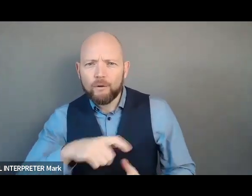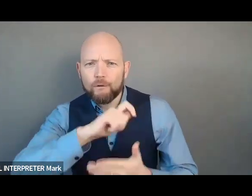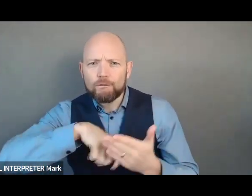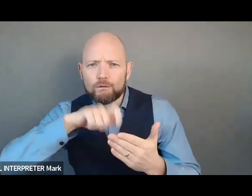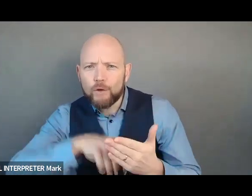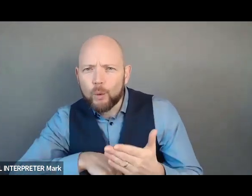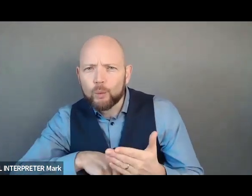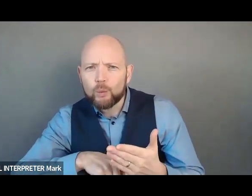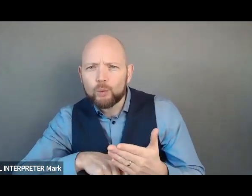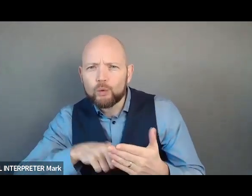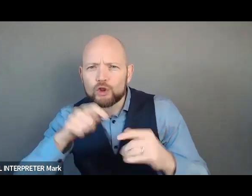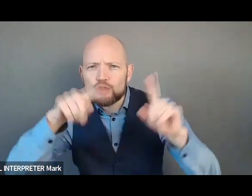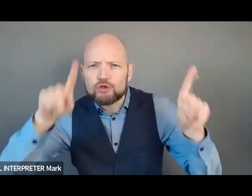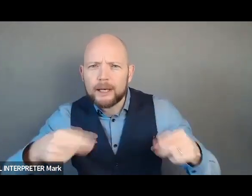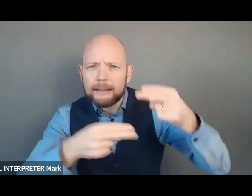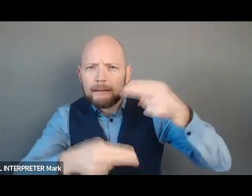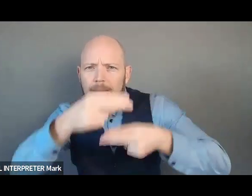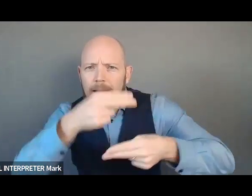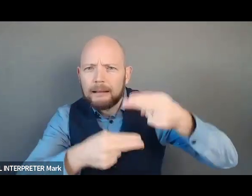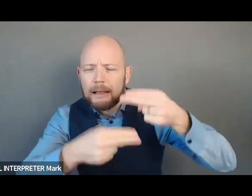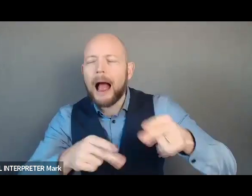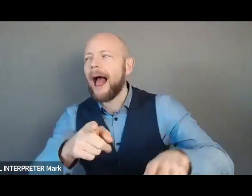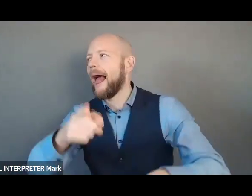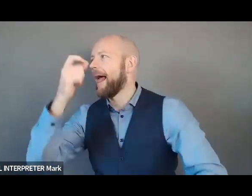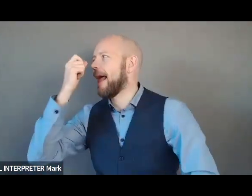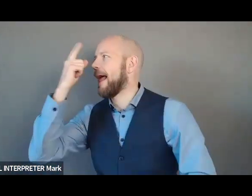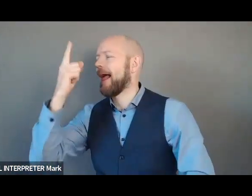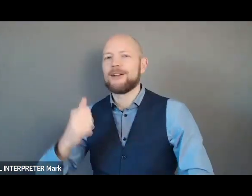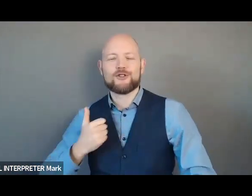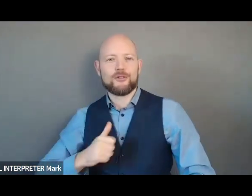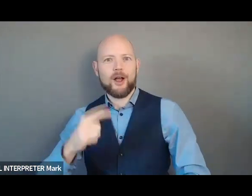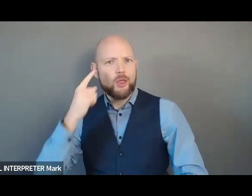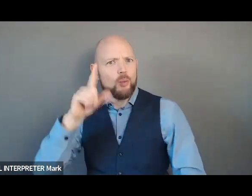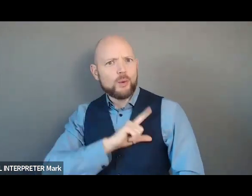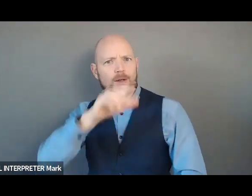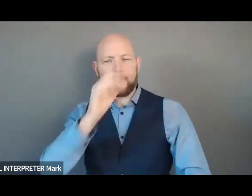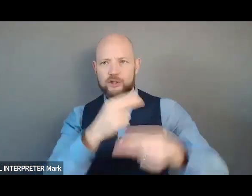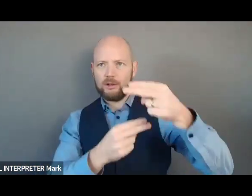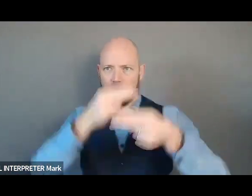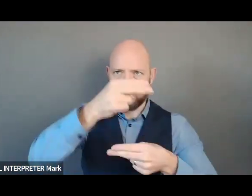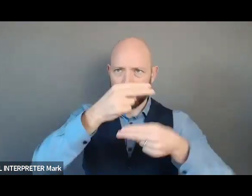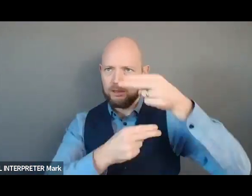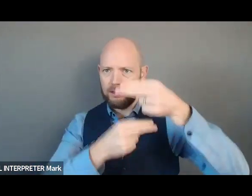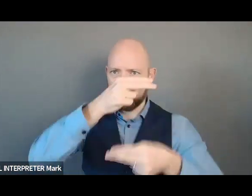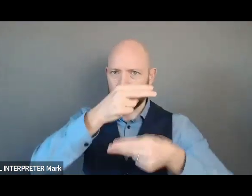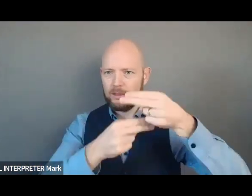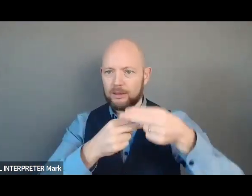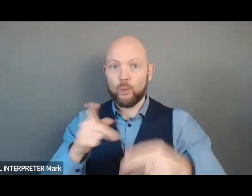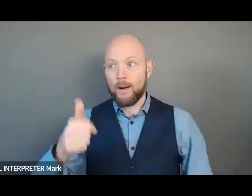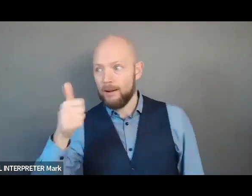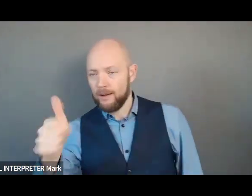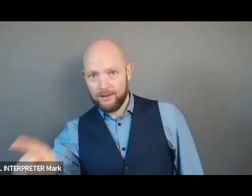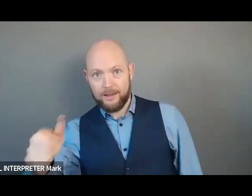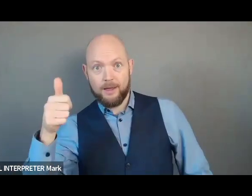a little thumbs up at the side. But the question I've decided, I think probably should be asked next, regardless of the thumbs up, is for